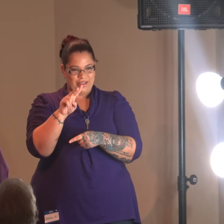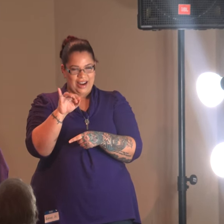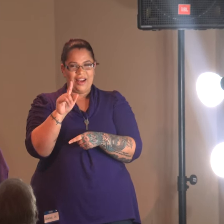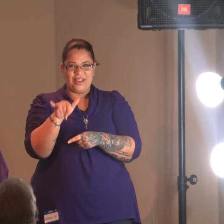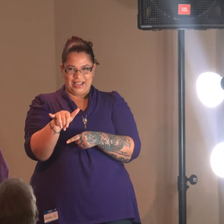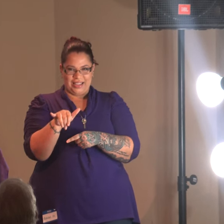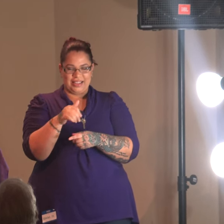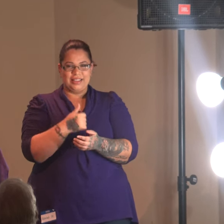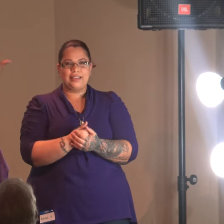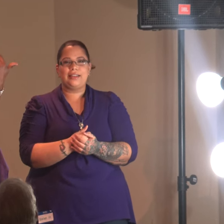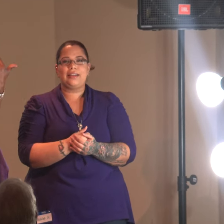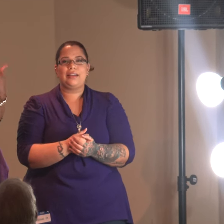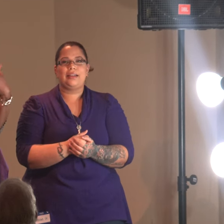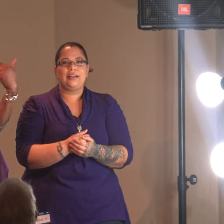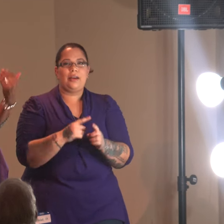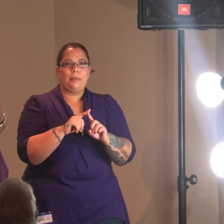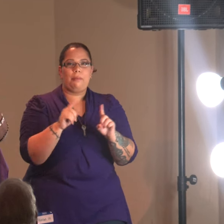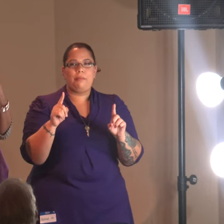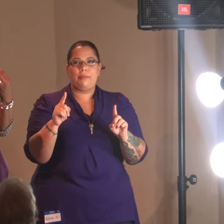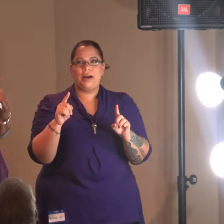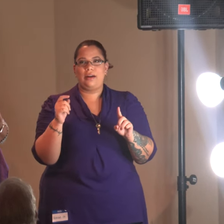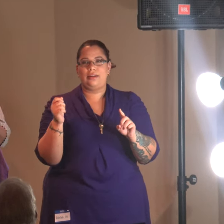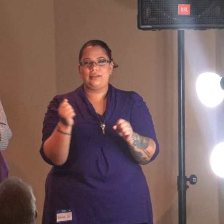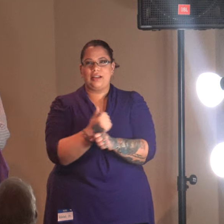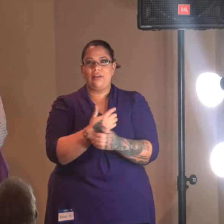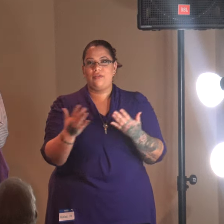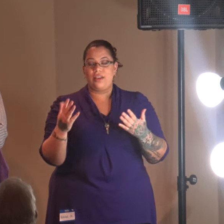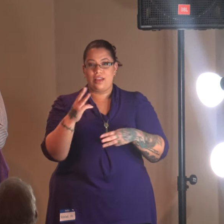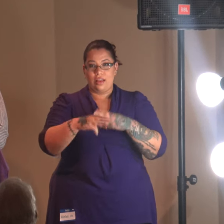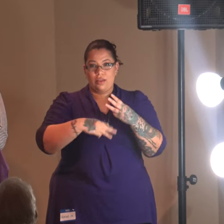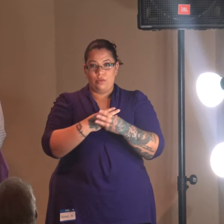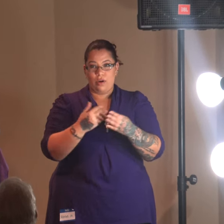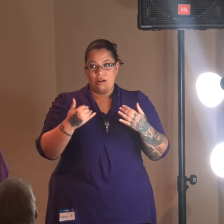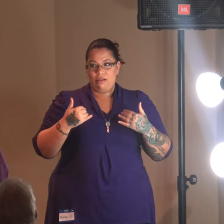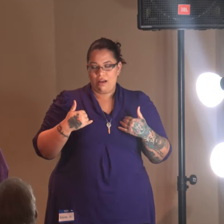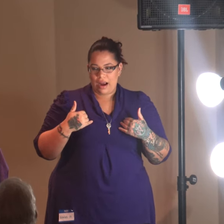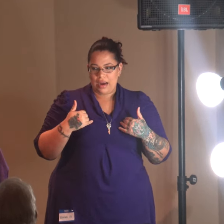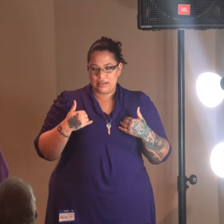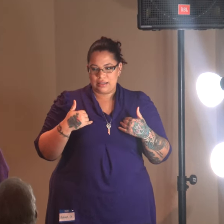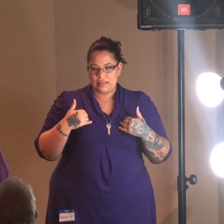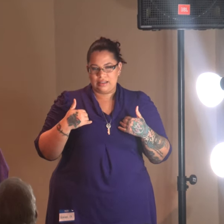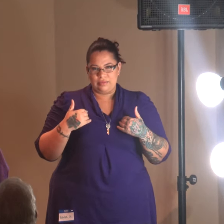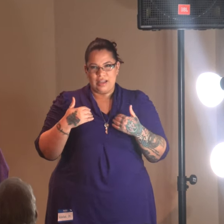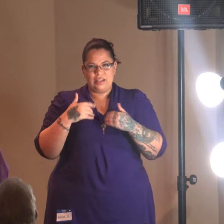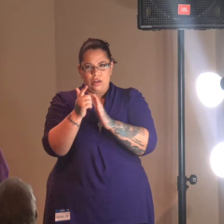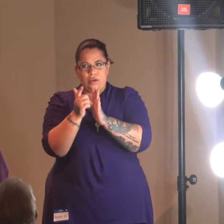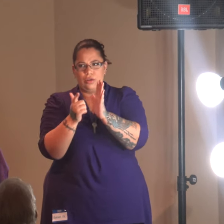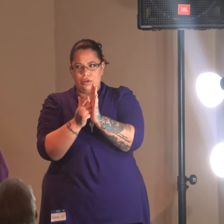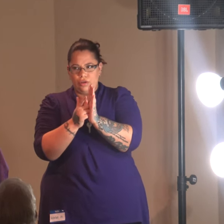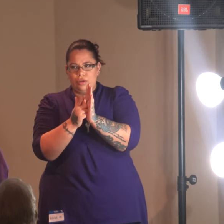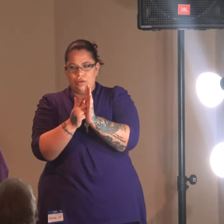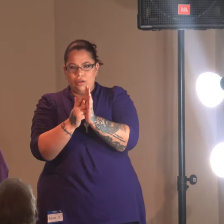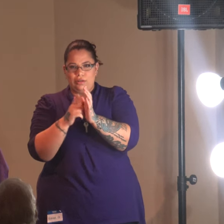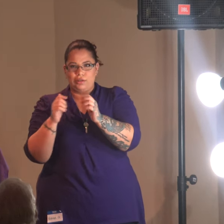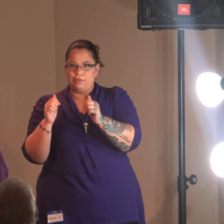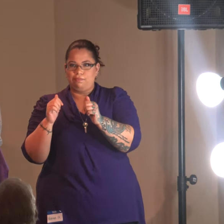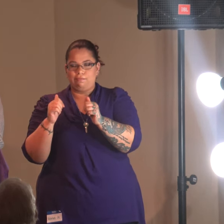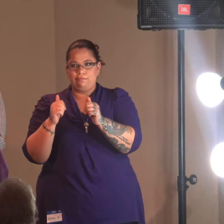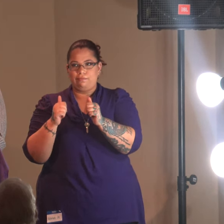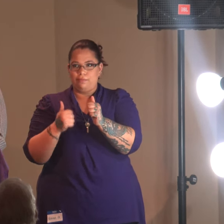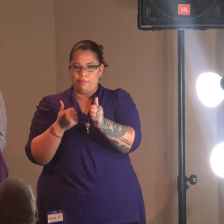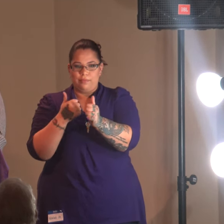the world has, in the universe, has law backing it, undergirding it, supporting it, every single thing. So there's a